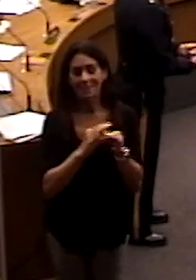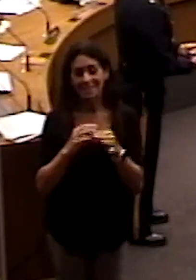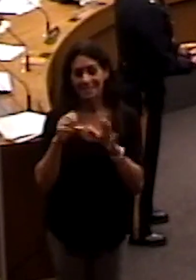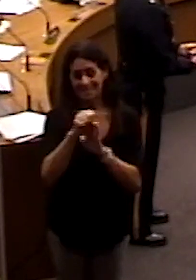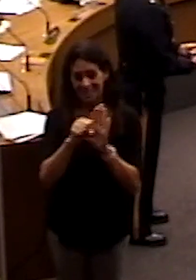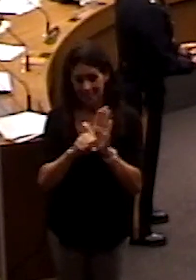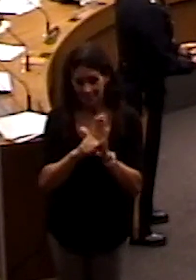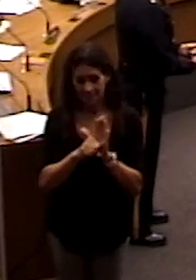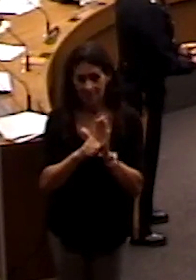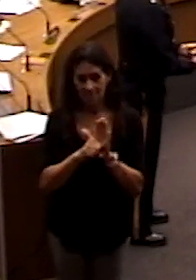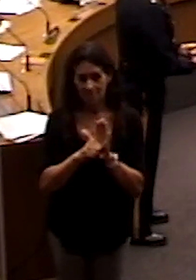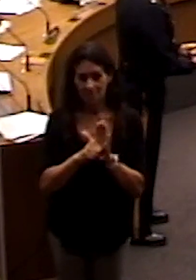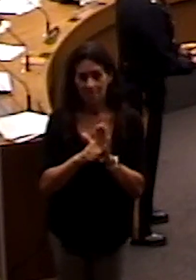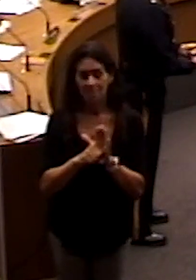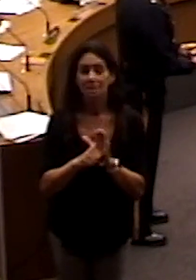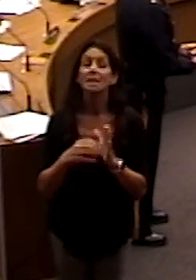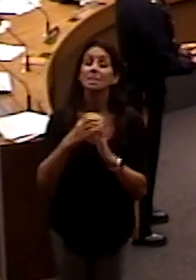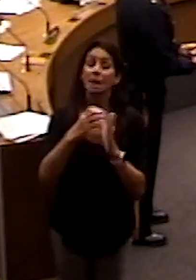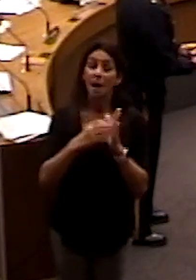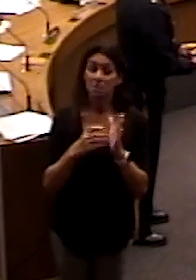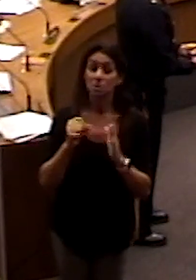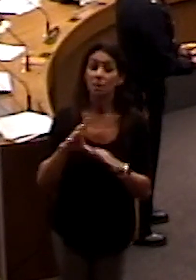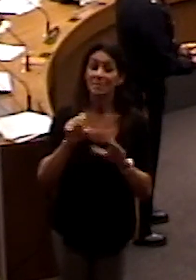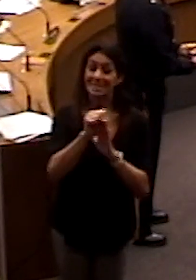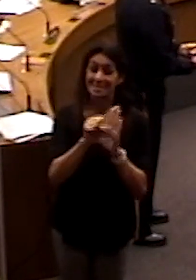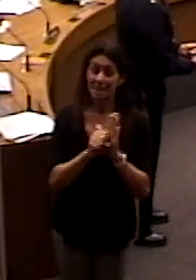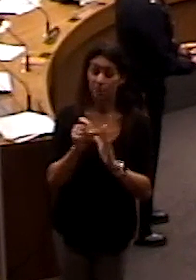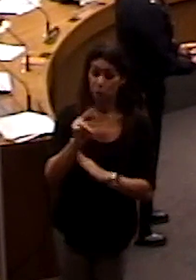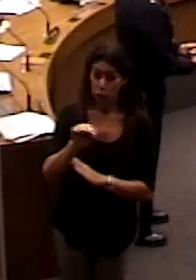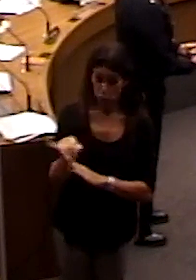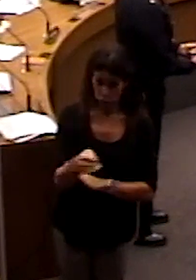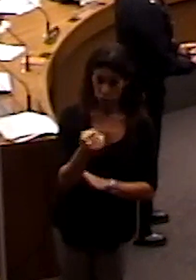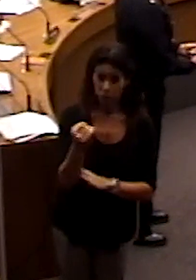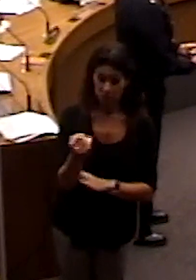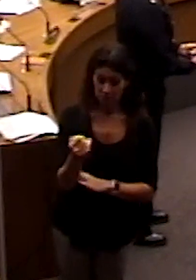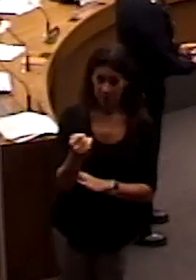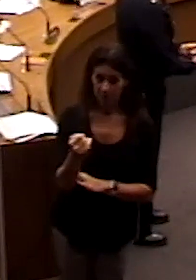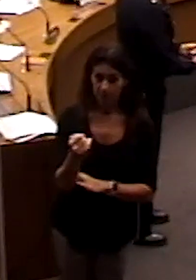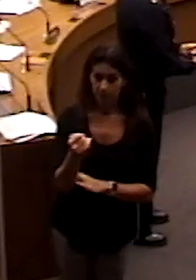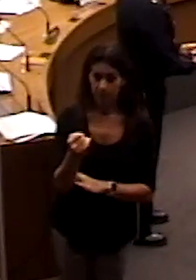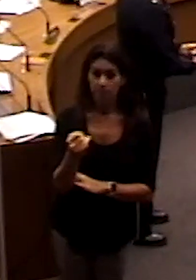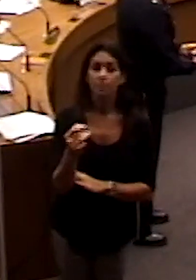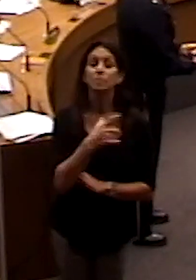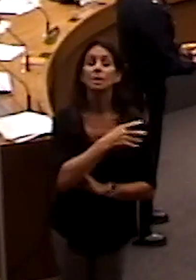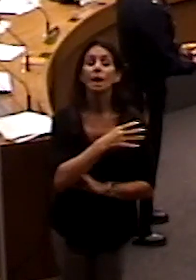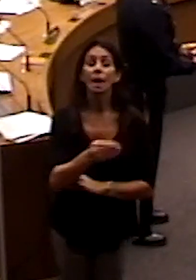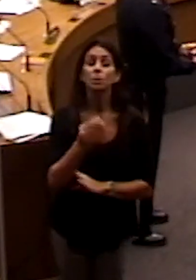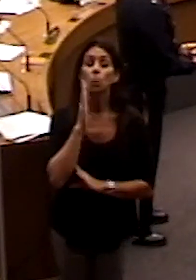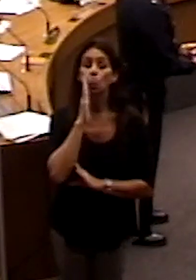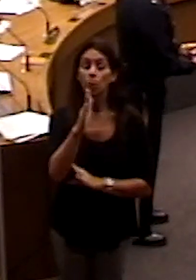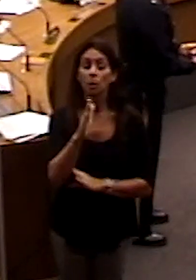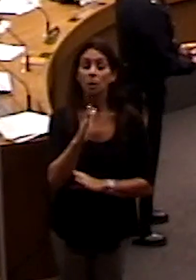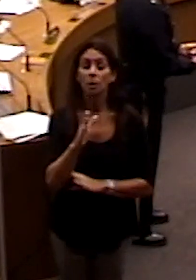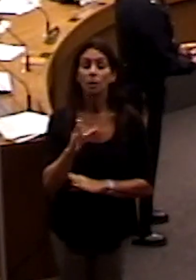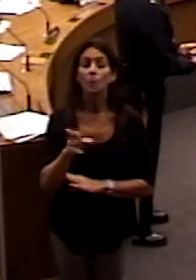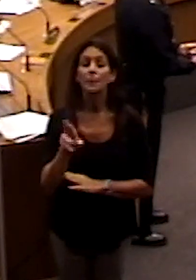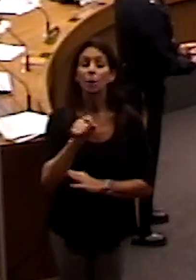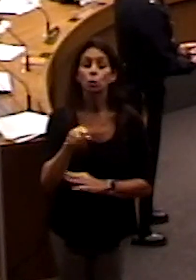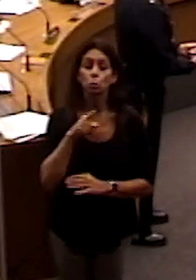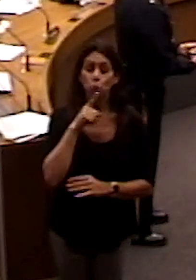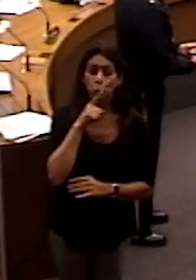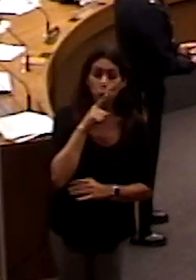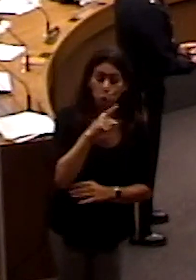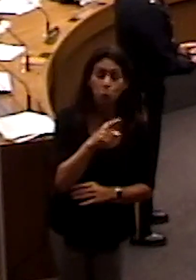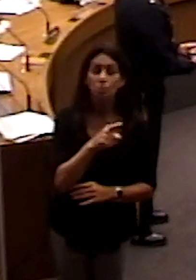of the United States. The Constitution of the State of New Jersey. The Constitution of the State of New Jersey. And I will bear true faith. And I will bear true faith. And